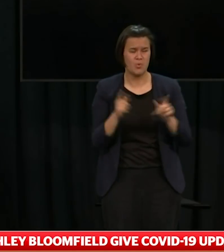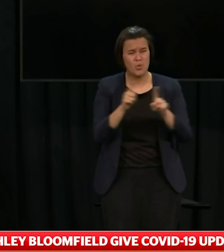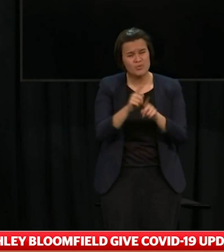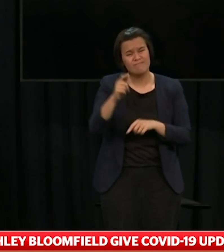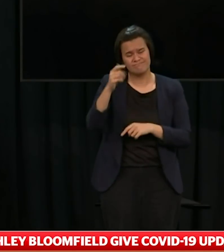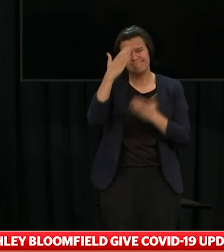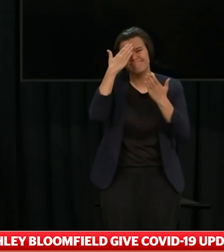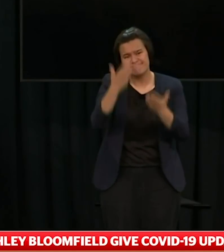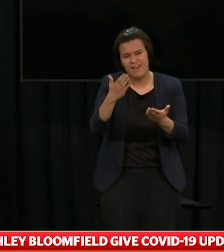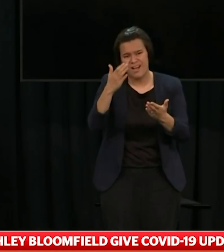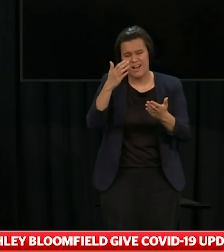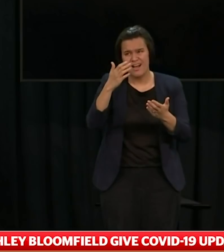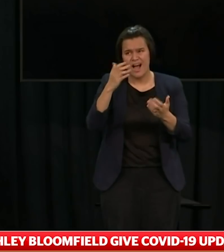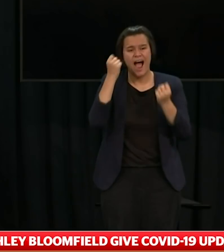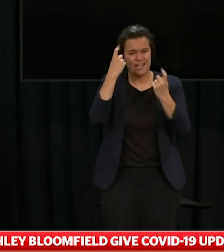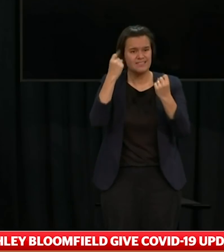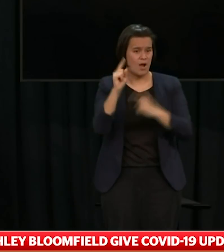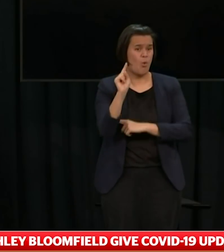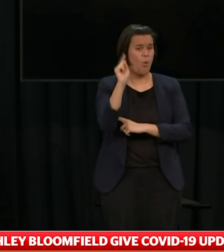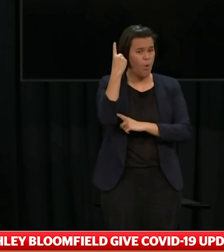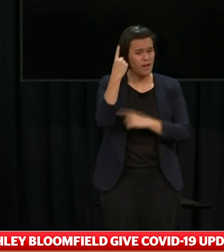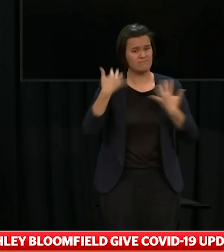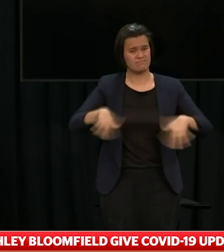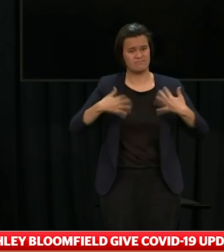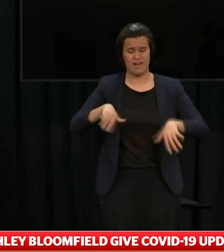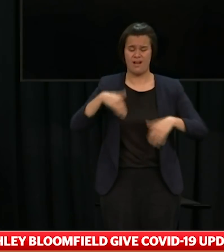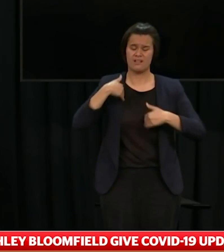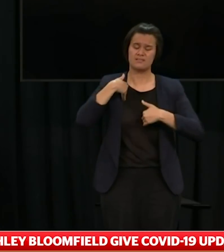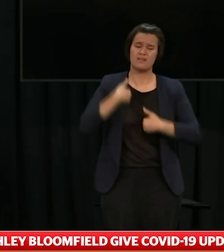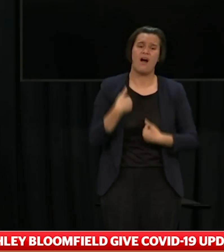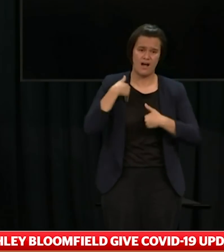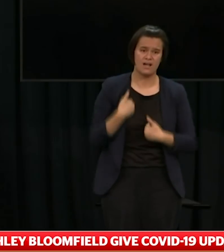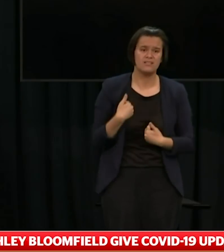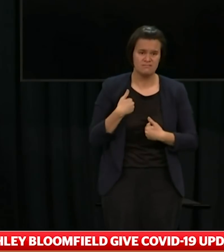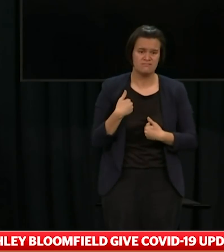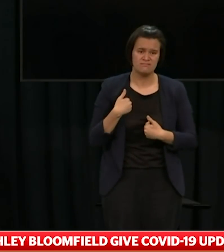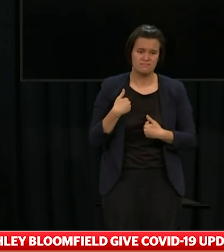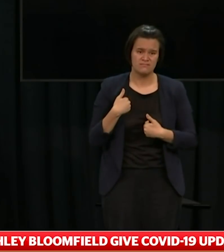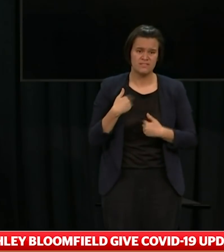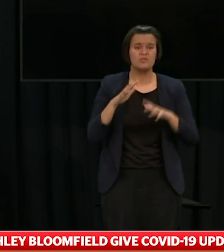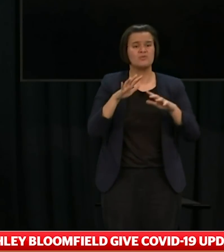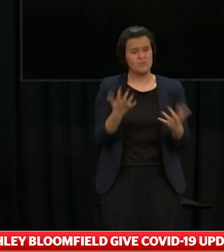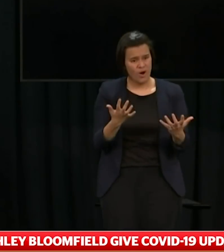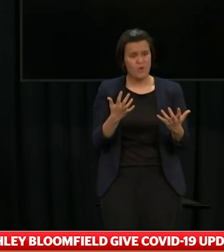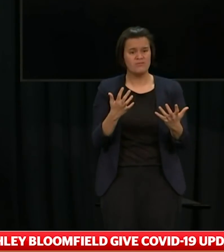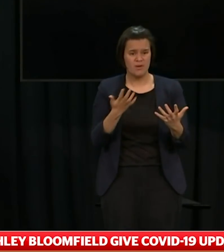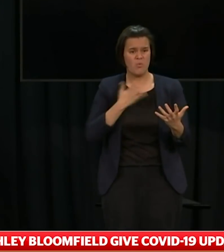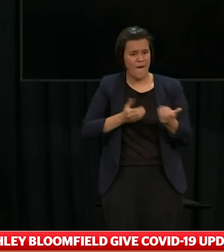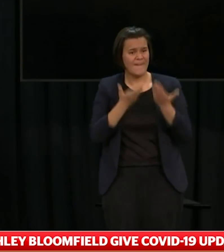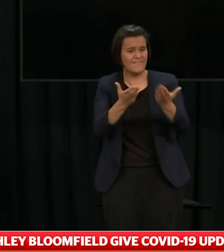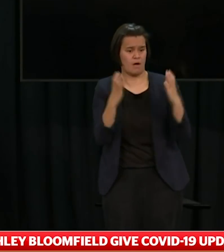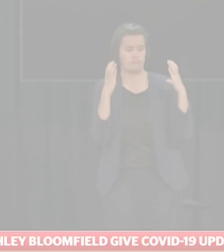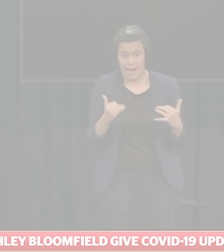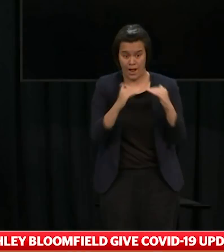exists in Auckland while we continue to vaccinate and prepare for the new framework where much more certainty will exist